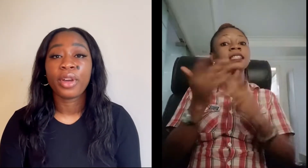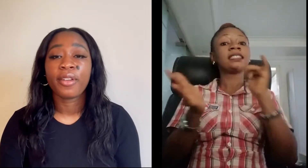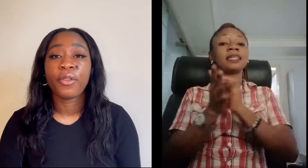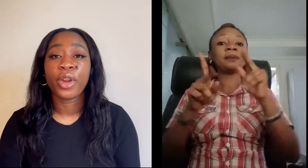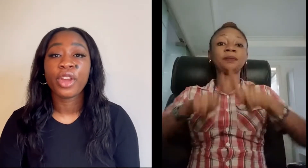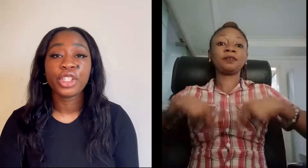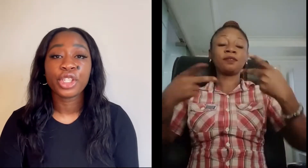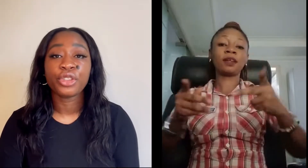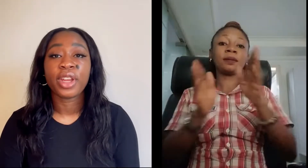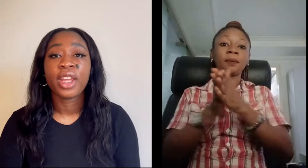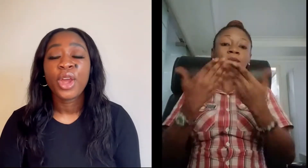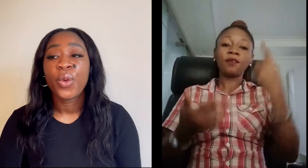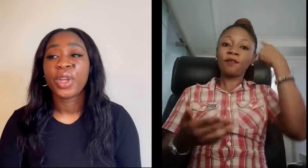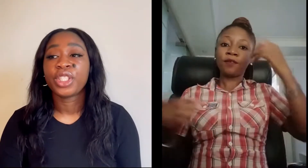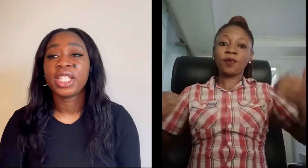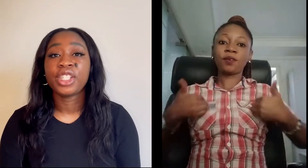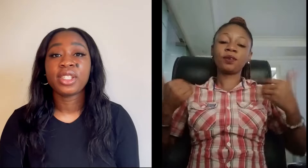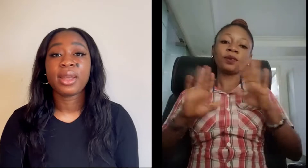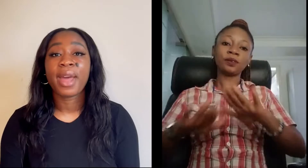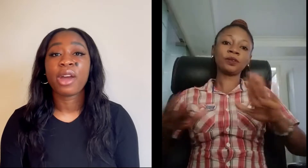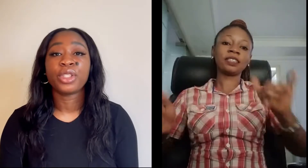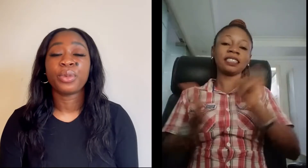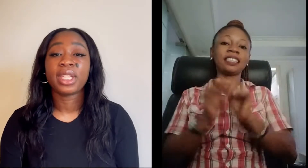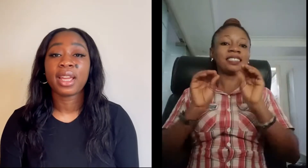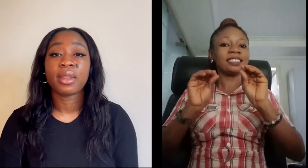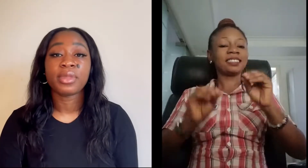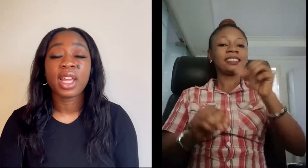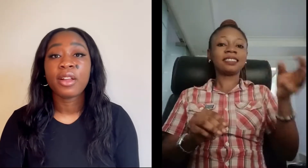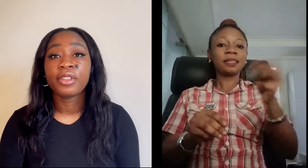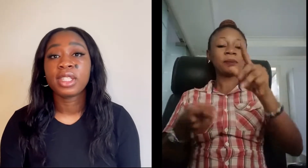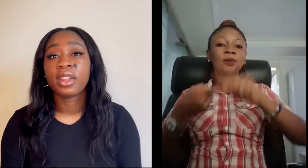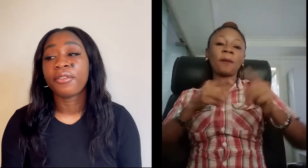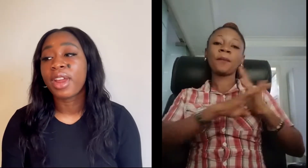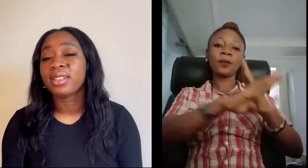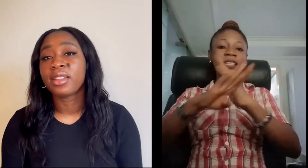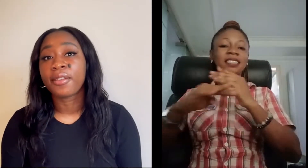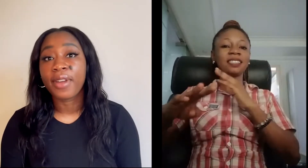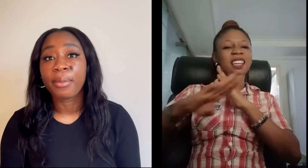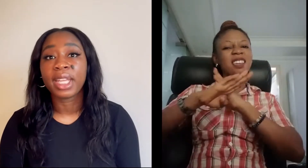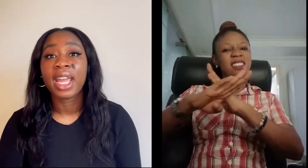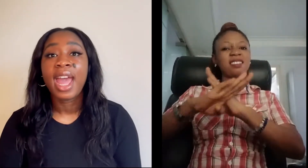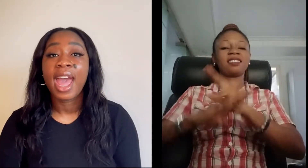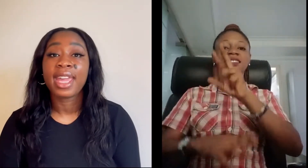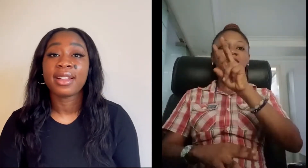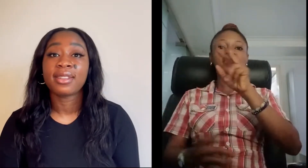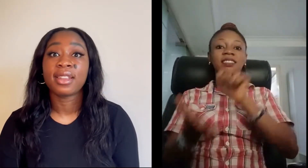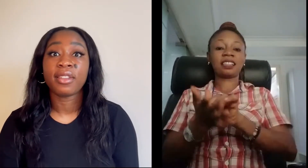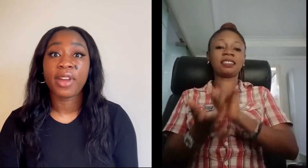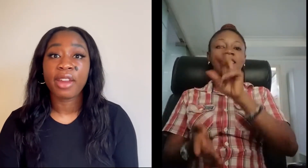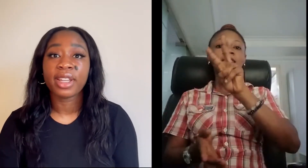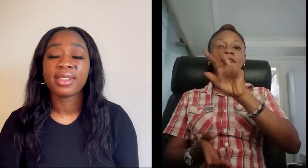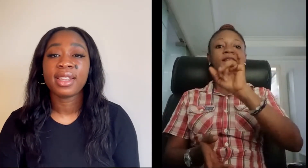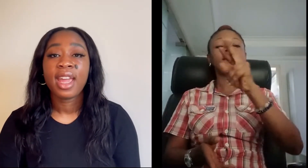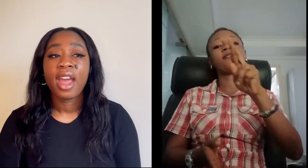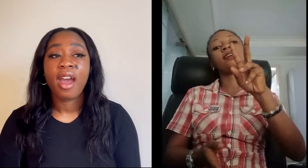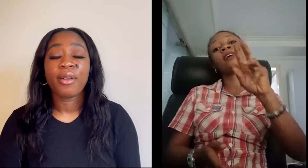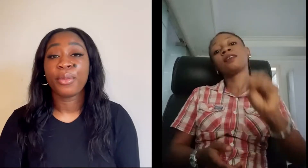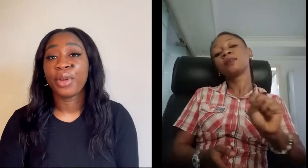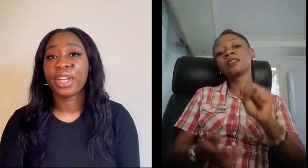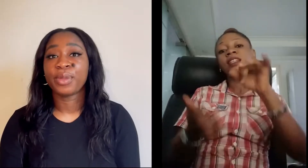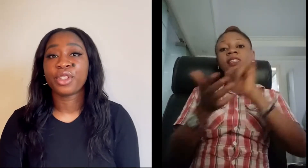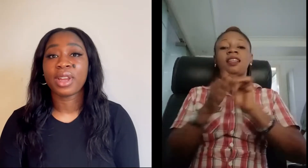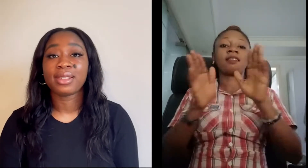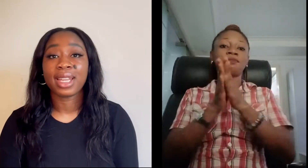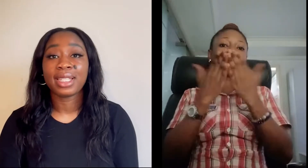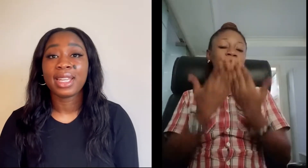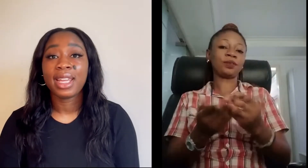a book for young children, which teaches them how to protect themselves, their friends, and their family against the virus. The